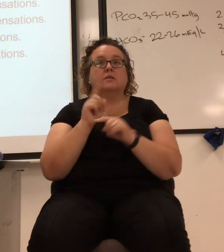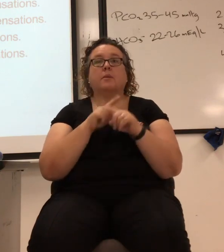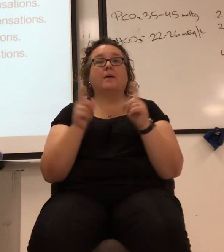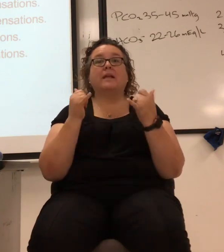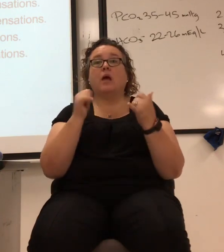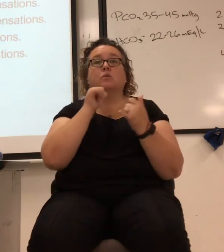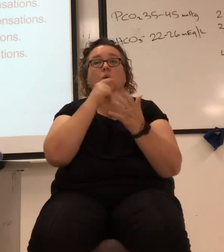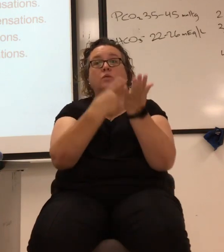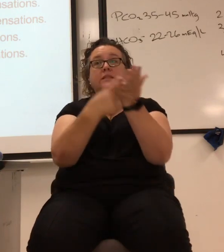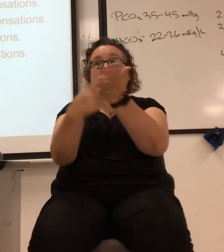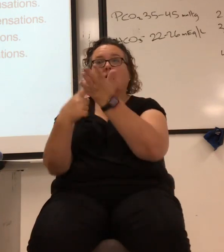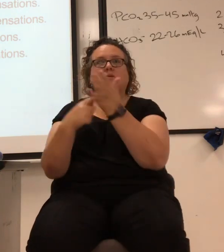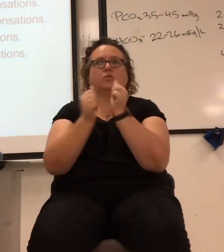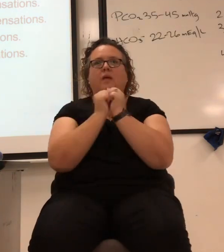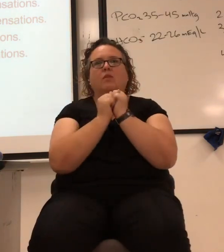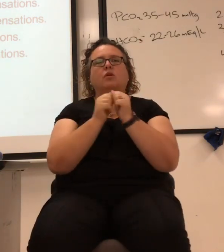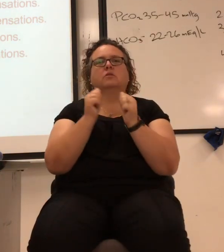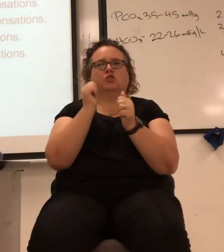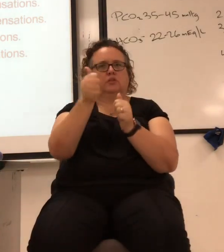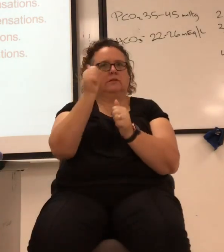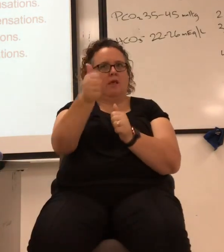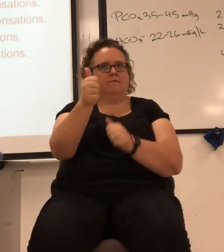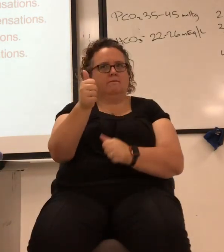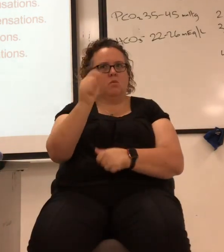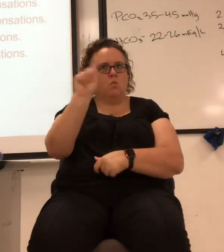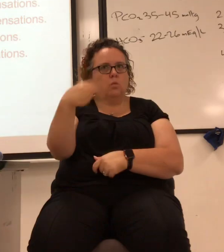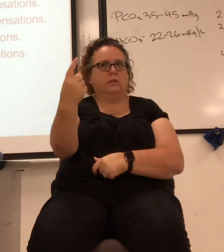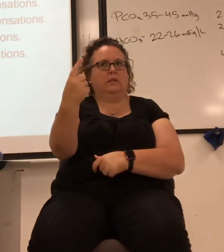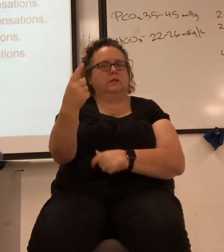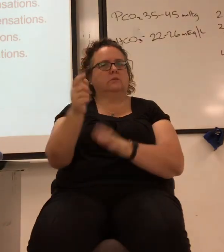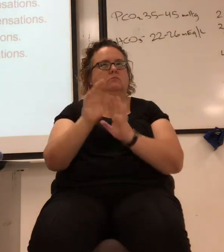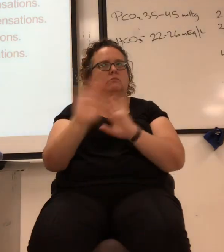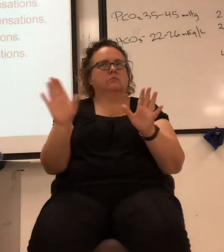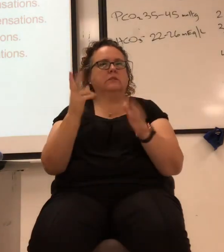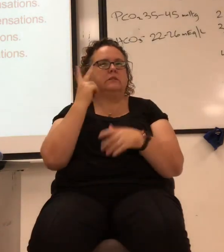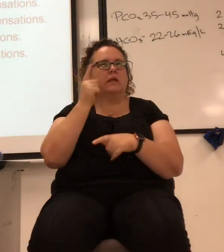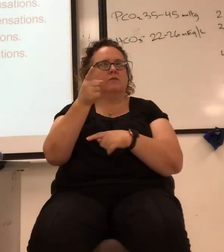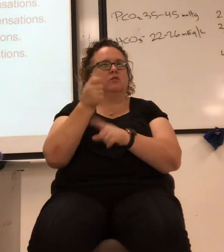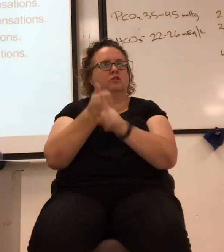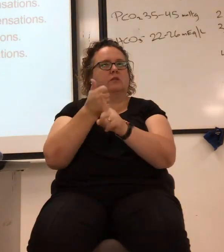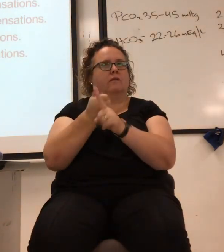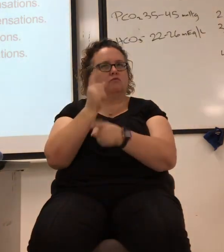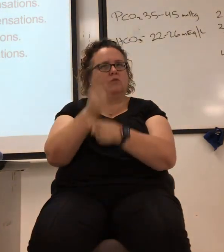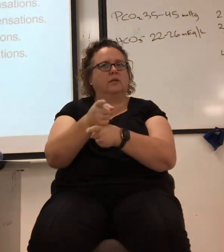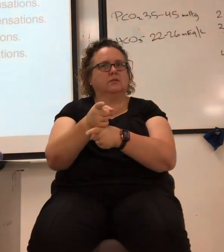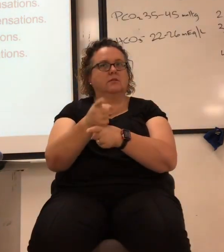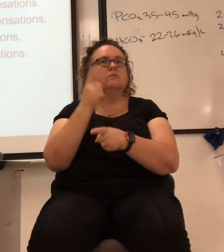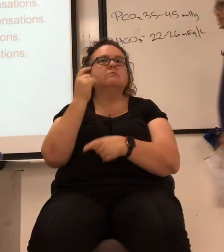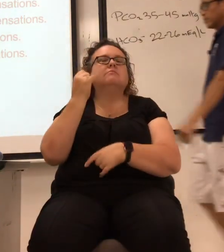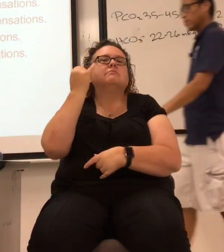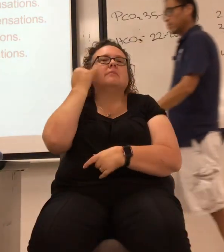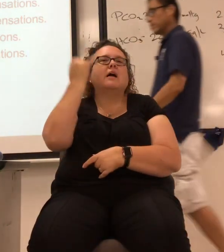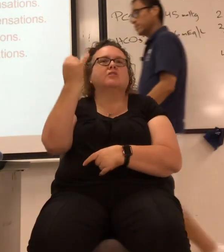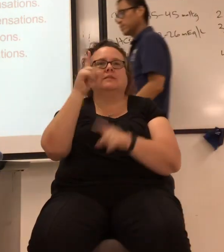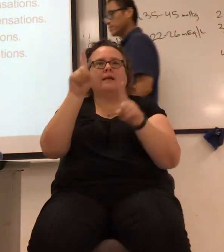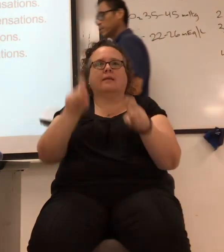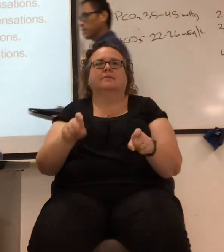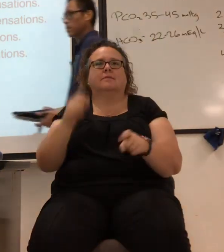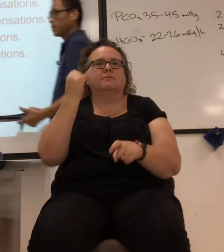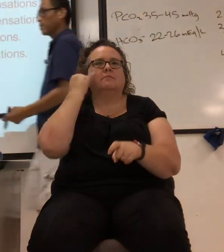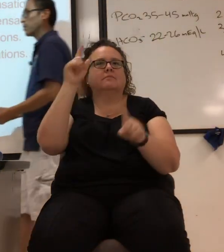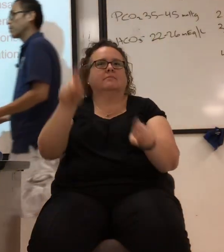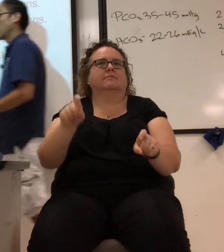is high, more base. That would compensate for acidosis. Lots of base compensate for that. So what you say is